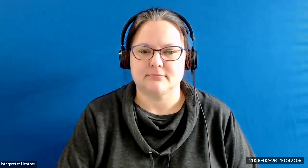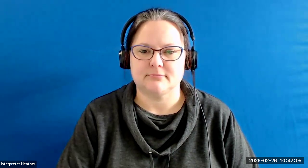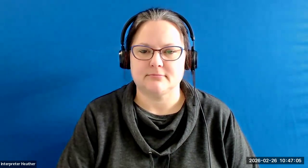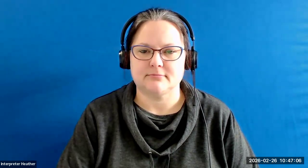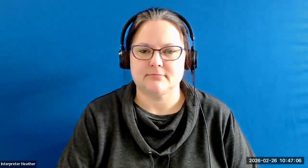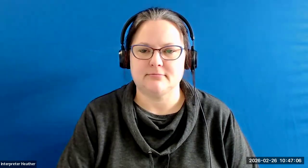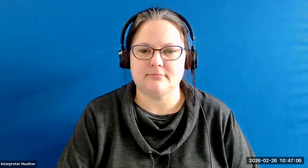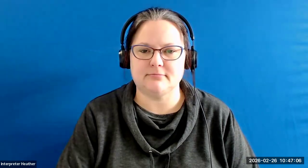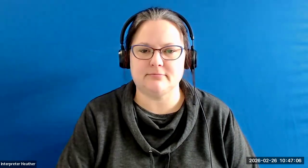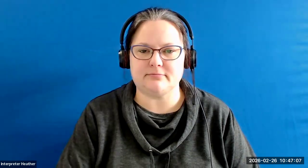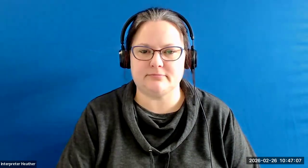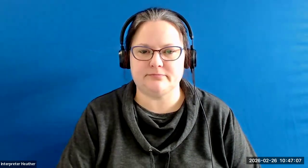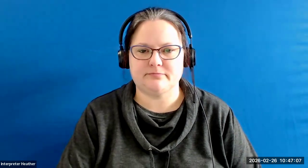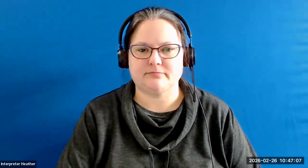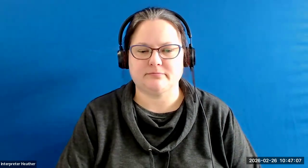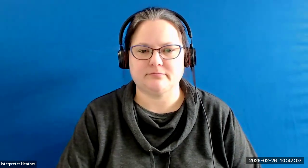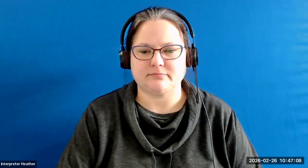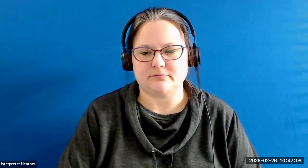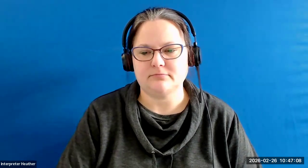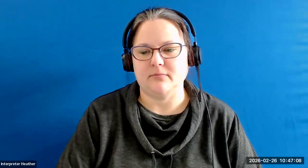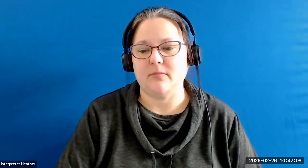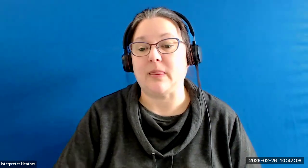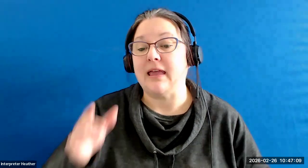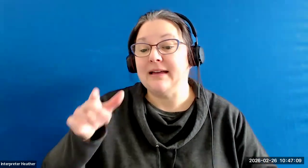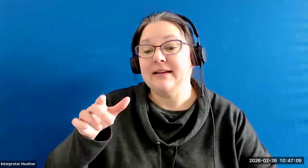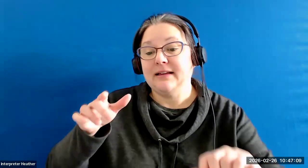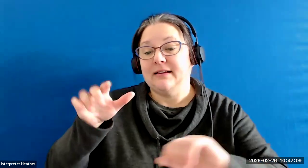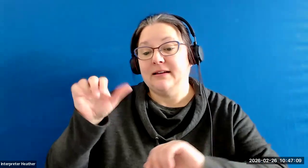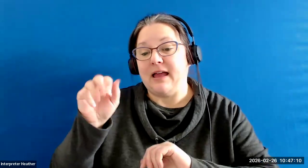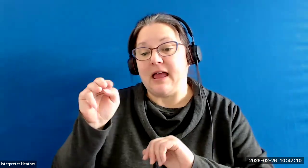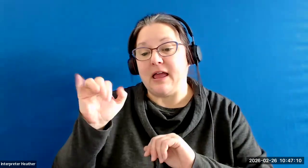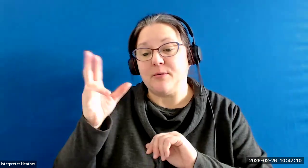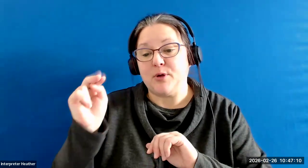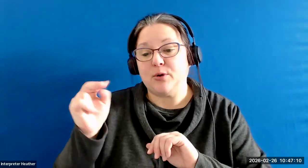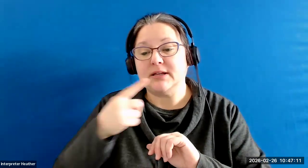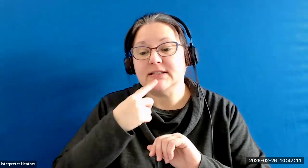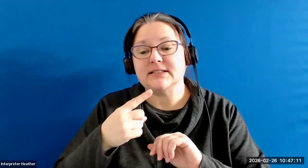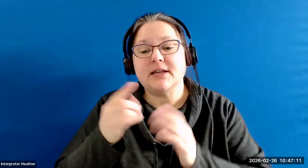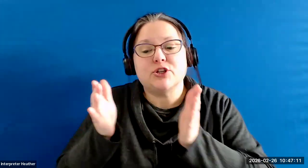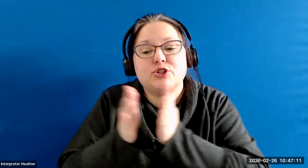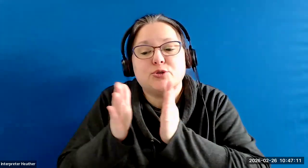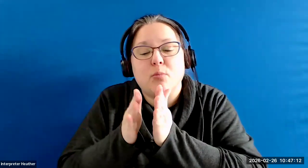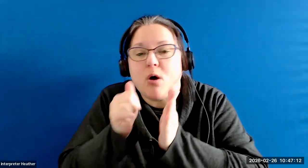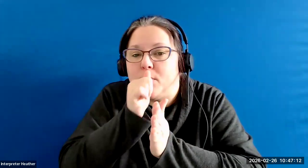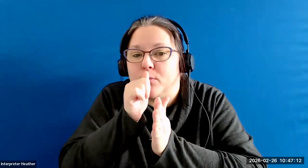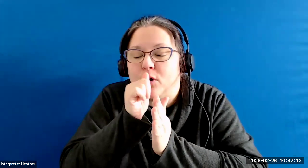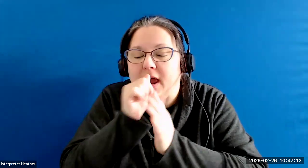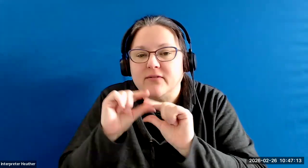Okay, Amron in the chat says a small private group chat.